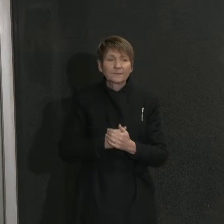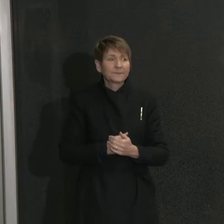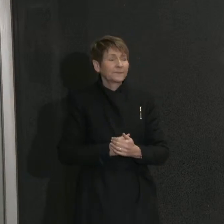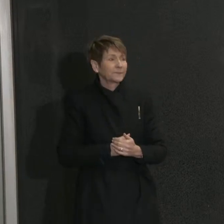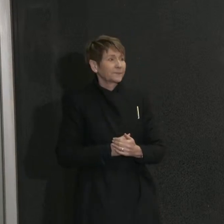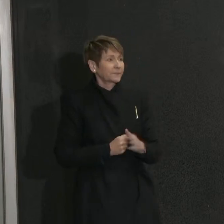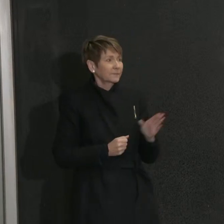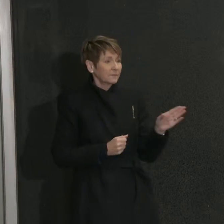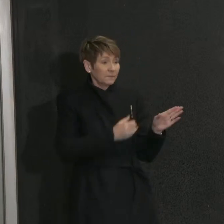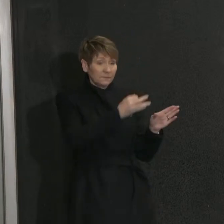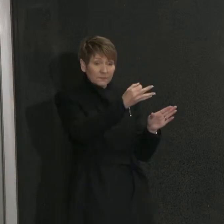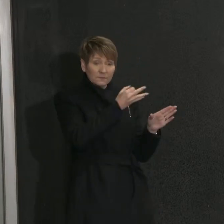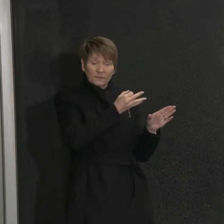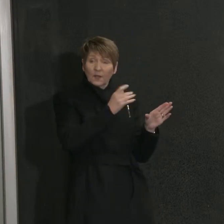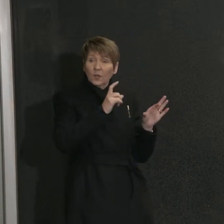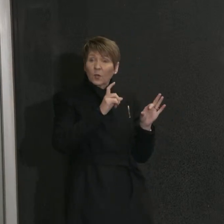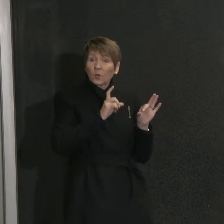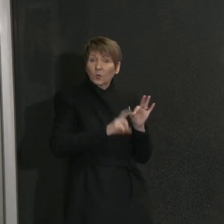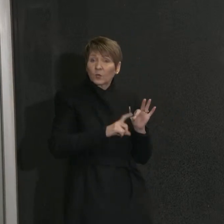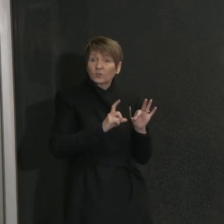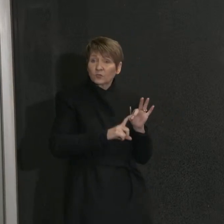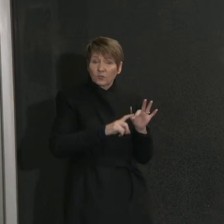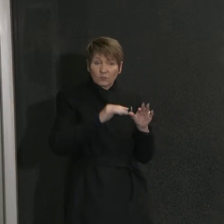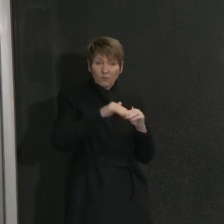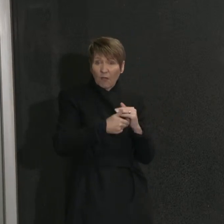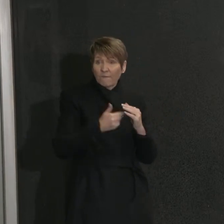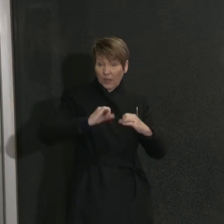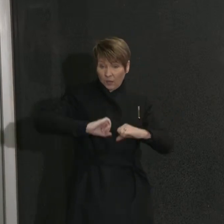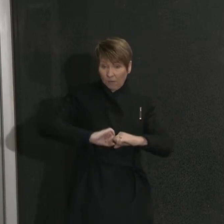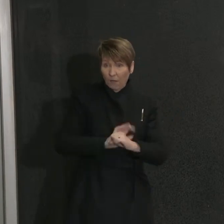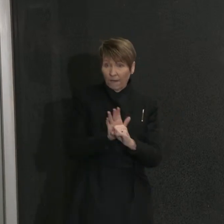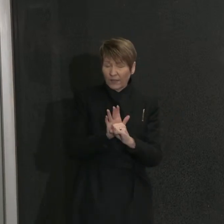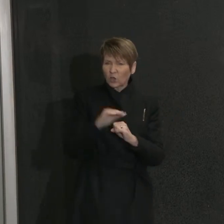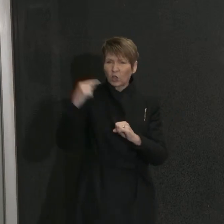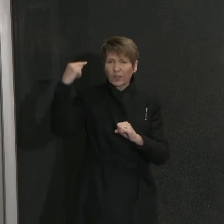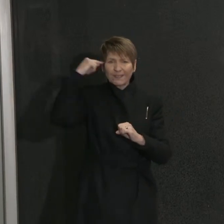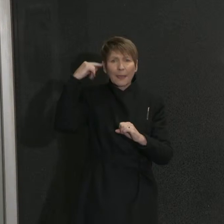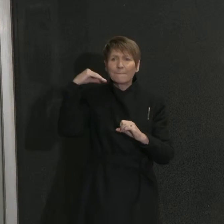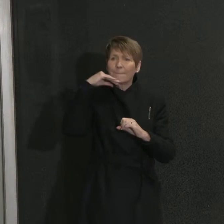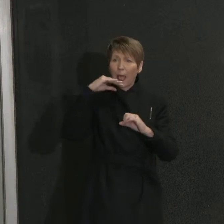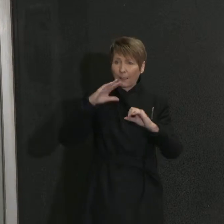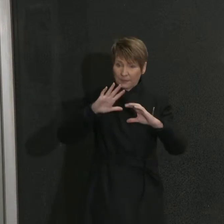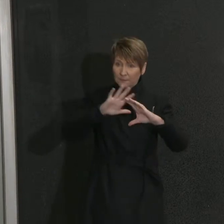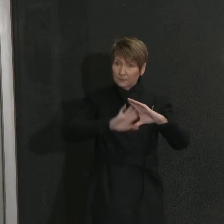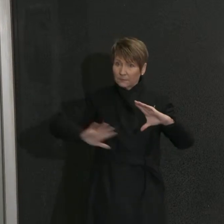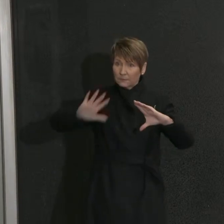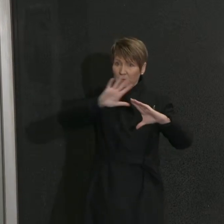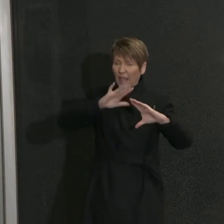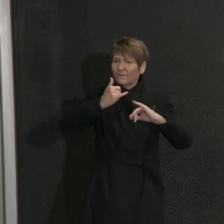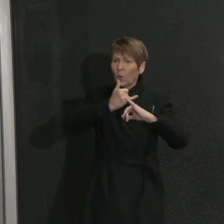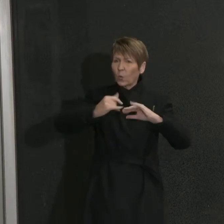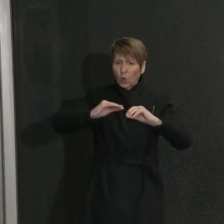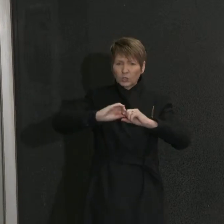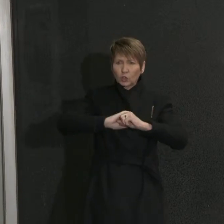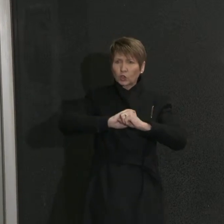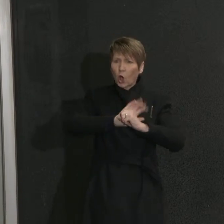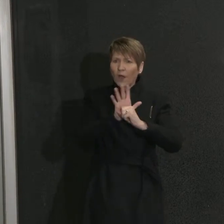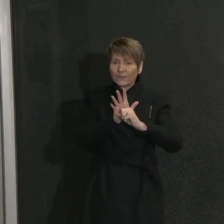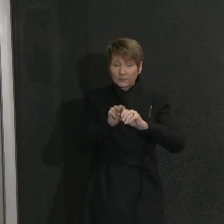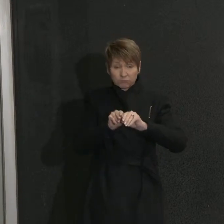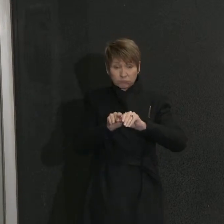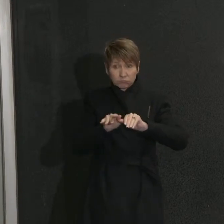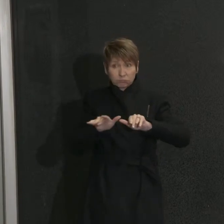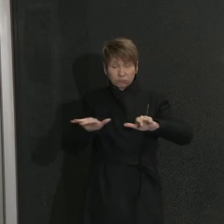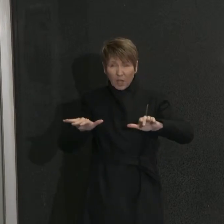in Melbourne, would you consider a ring of steel around metropolitan Melbourne? We don't rule anything out. It'll be a matter of advice. And on our situation... I do have